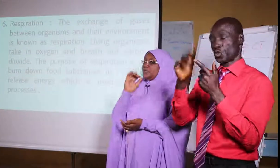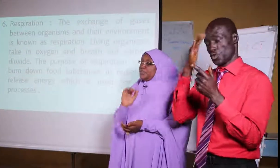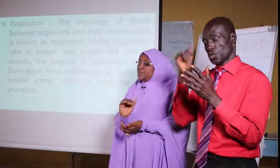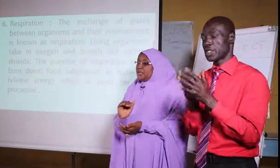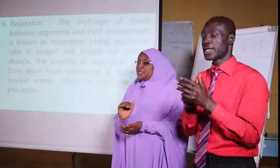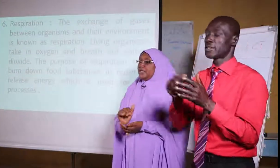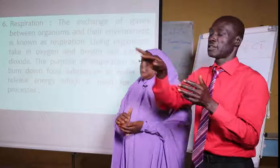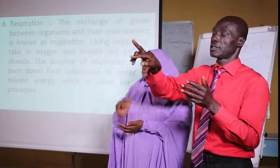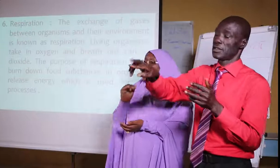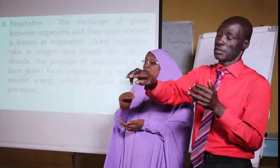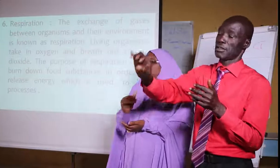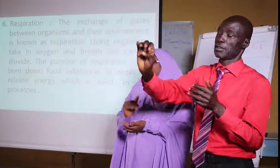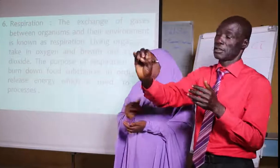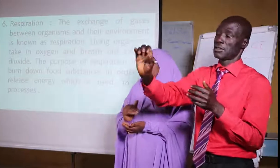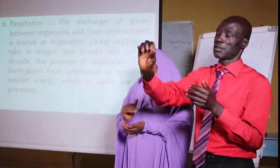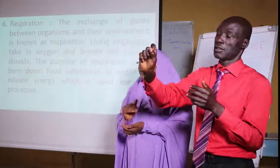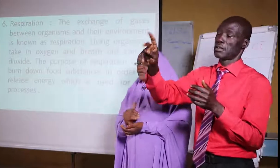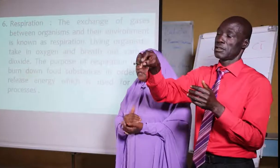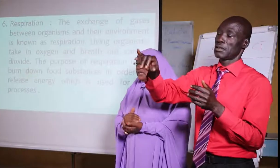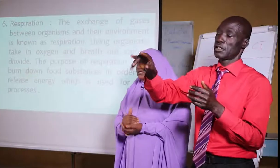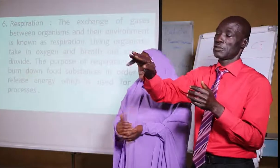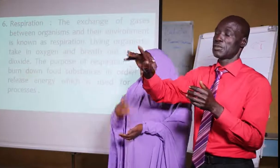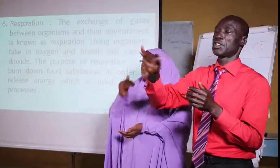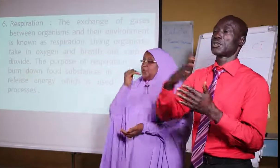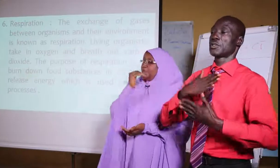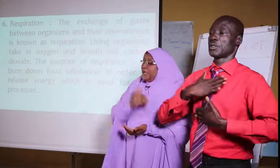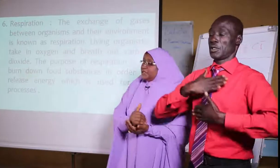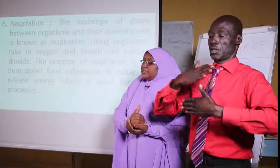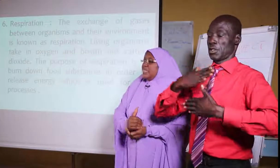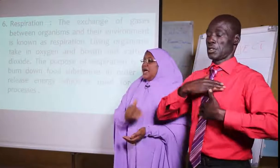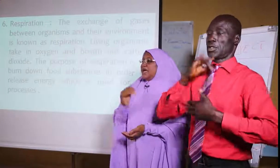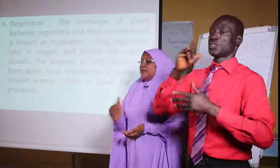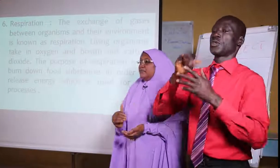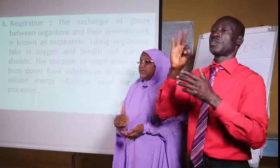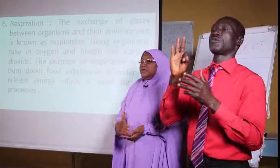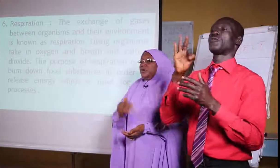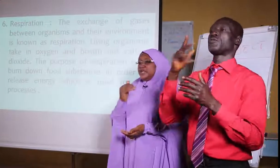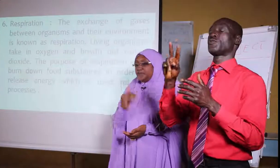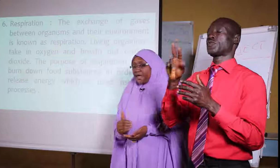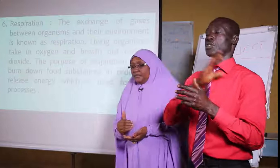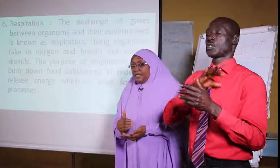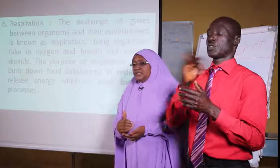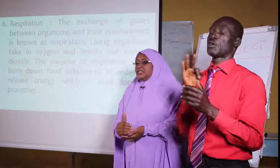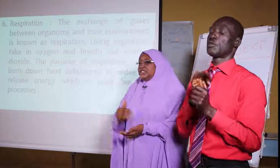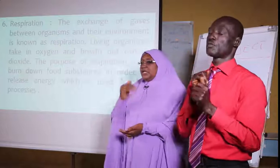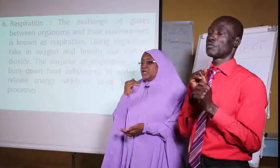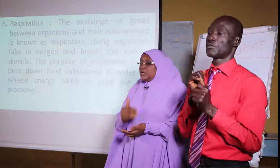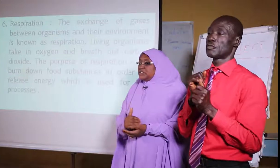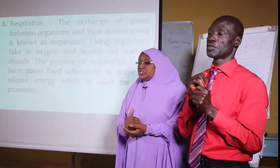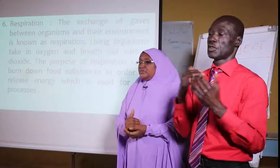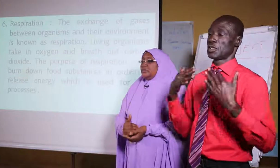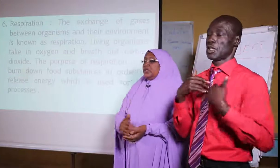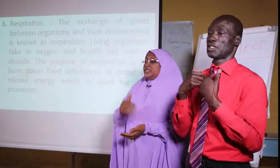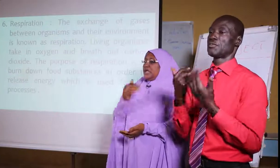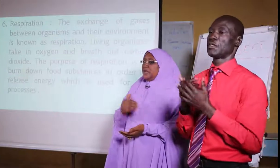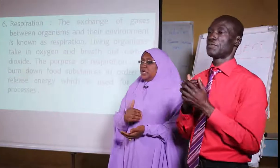that respiration is one of the characteristics of living things. Both plants and animals respire. That is, they take in